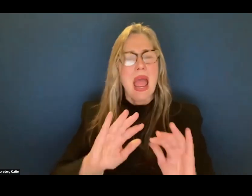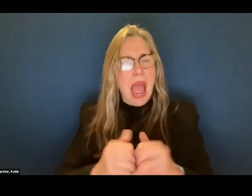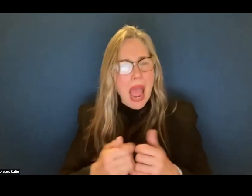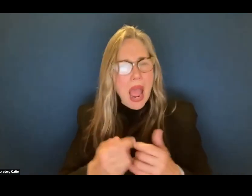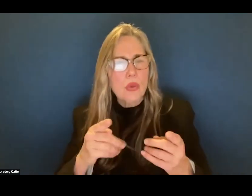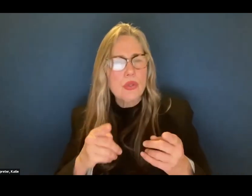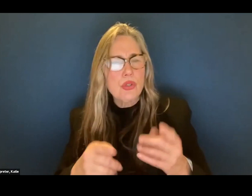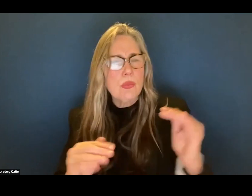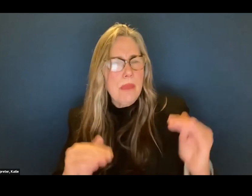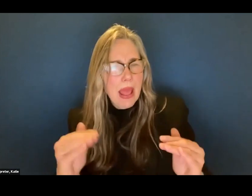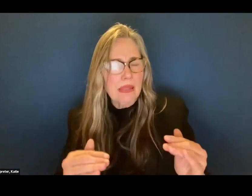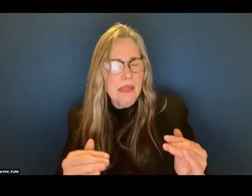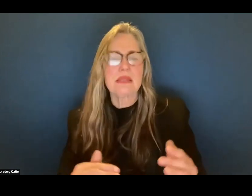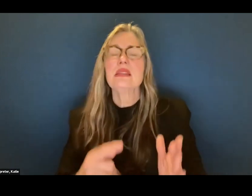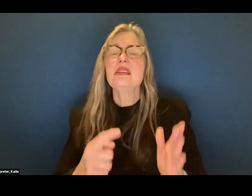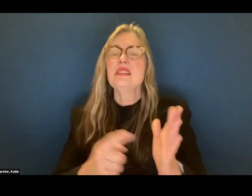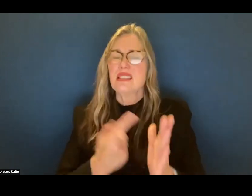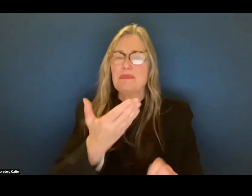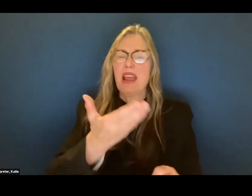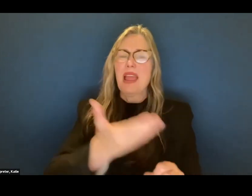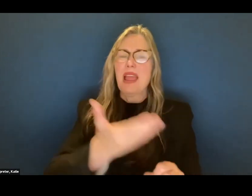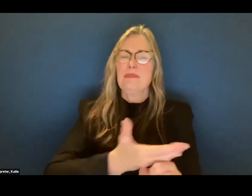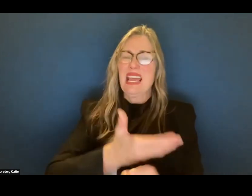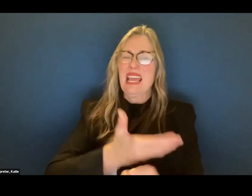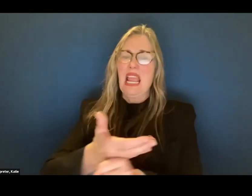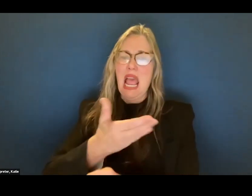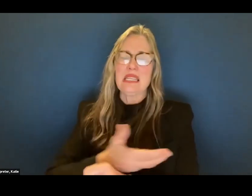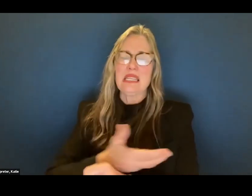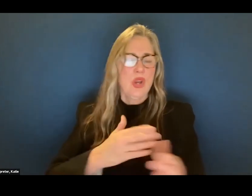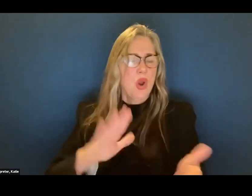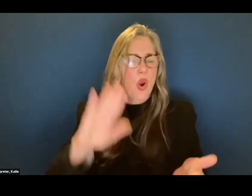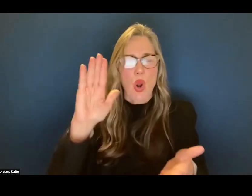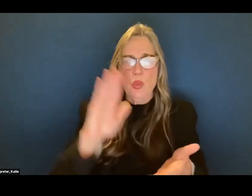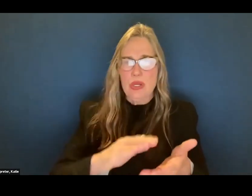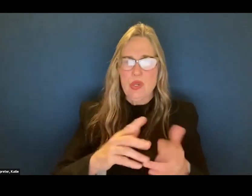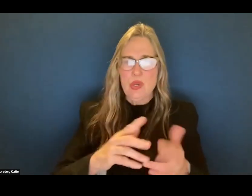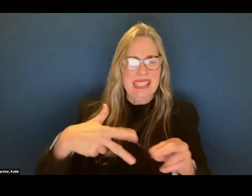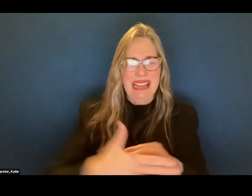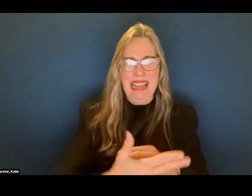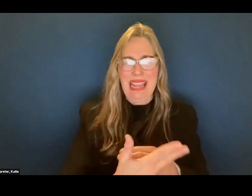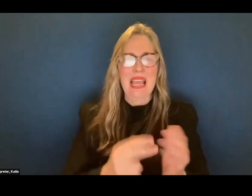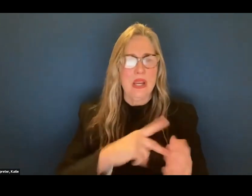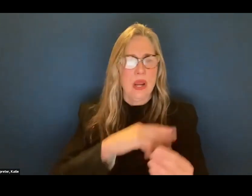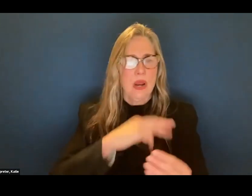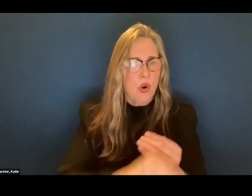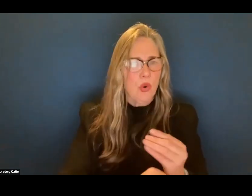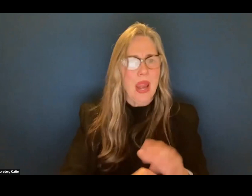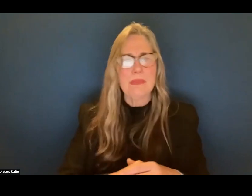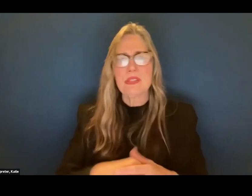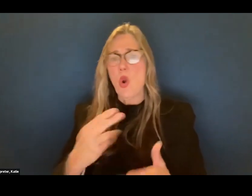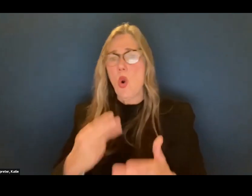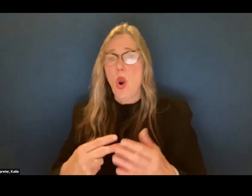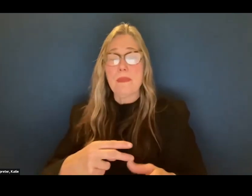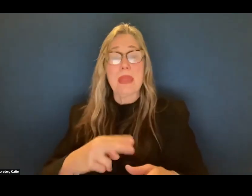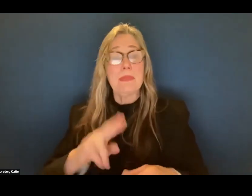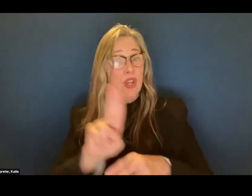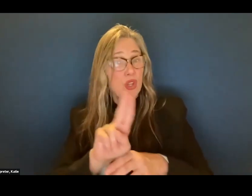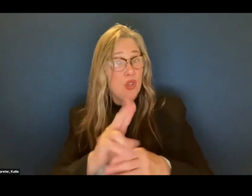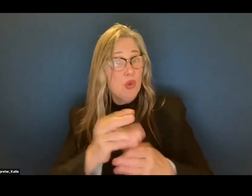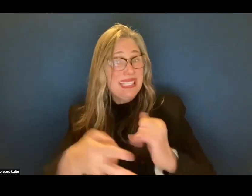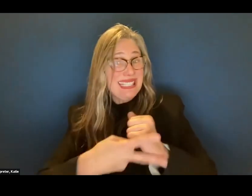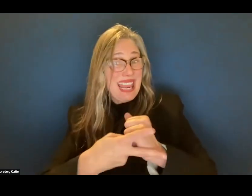dipping into the reserves, or both. But Governor Newsom has promised to address any shortfalls